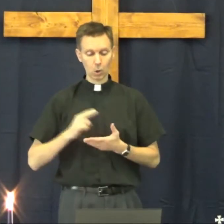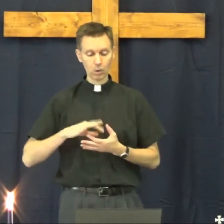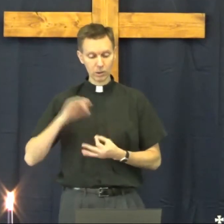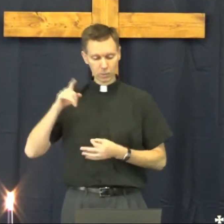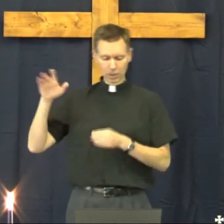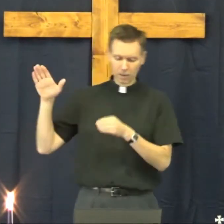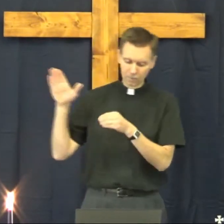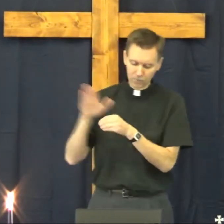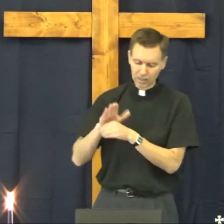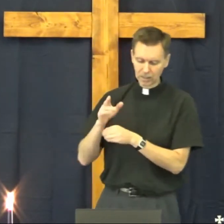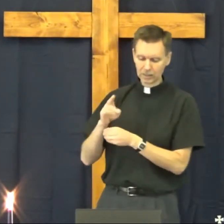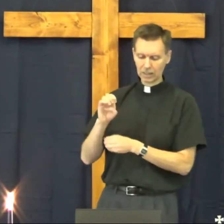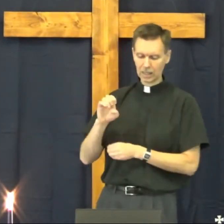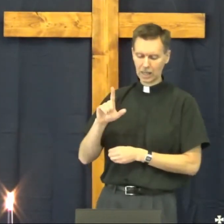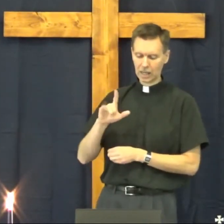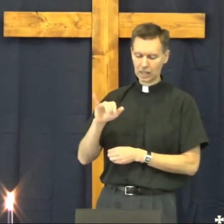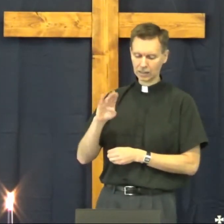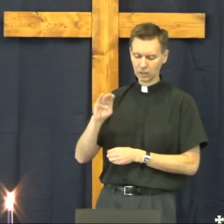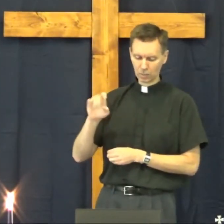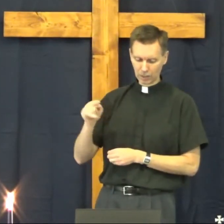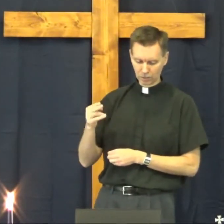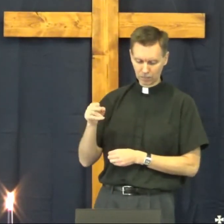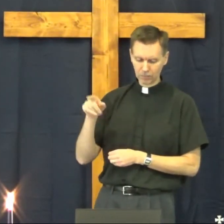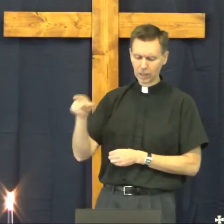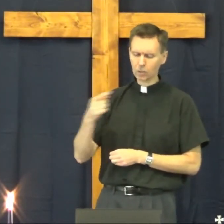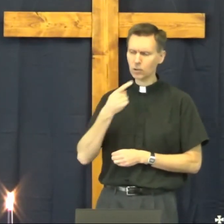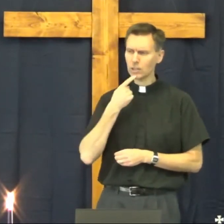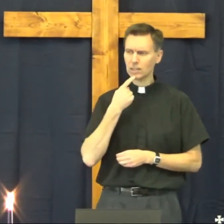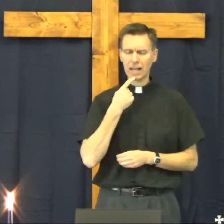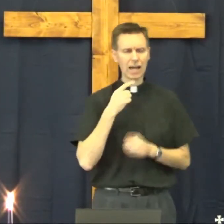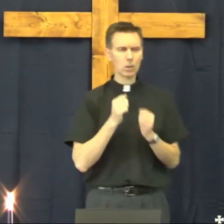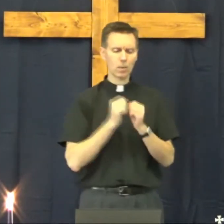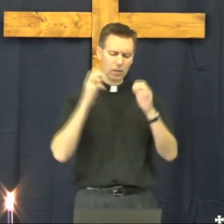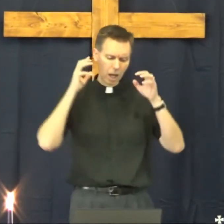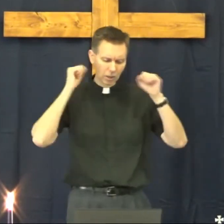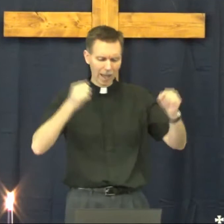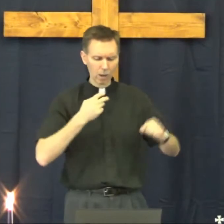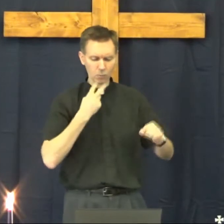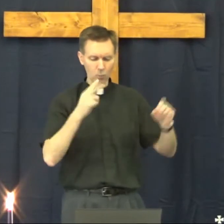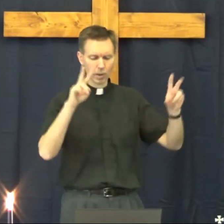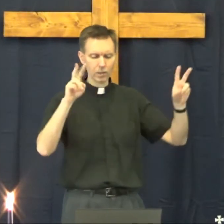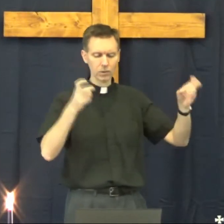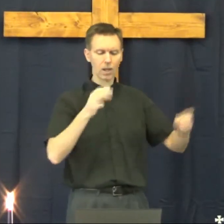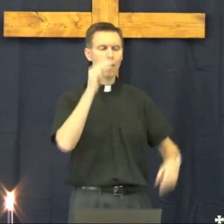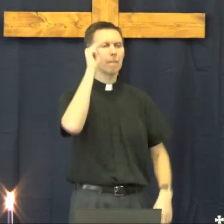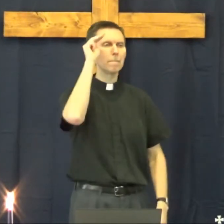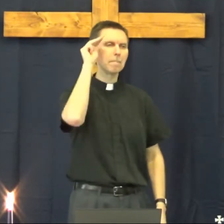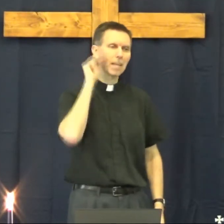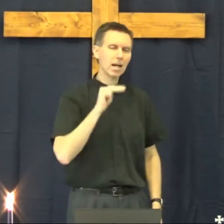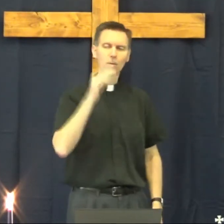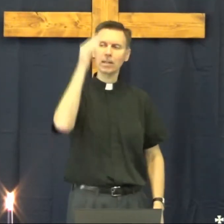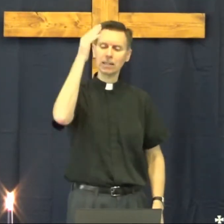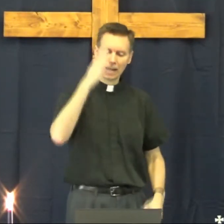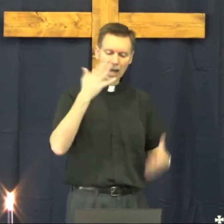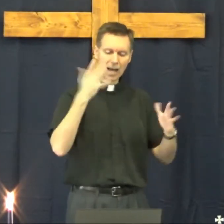Holy Spirit filled Elizabeth, and she said with a loud voice, Mary, God